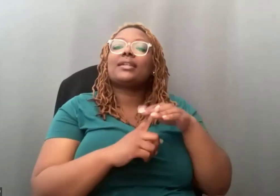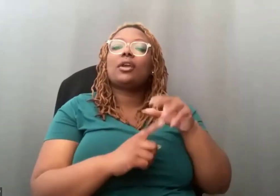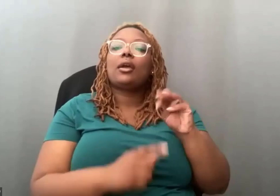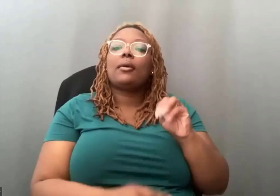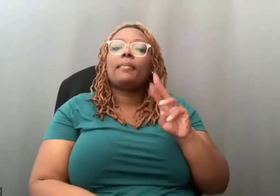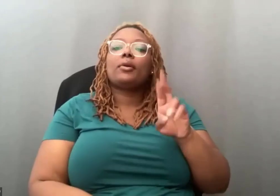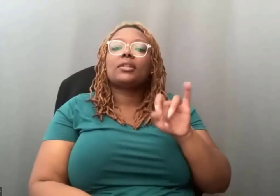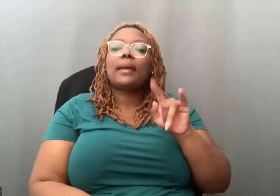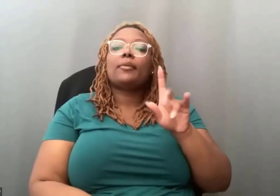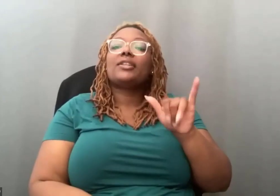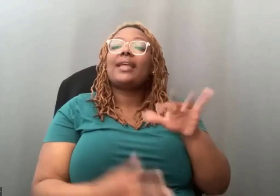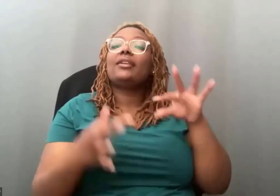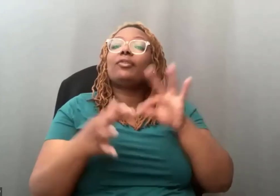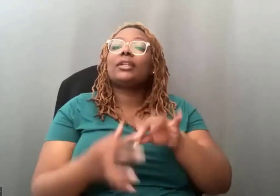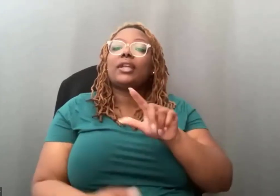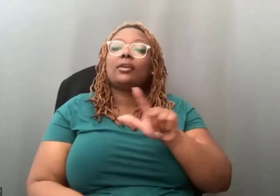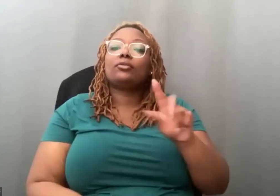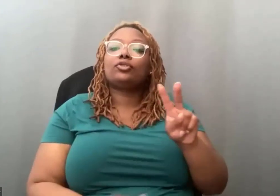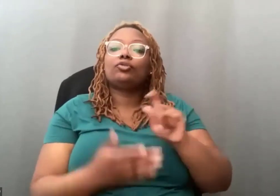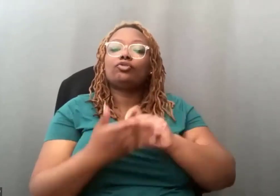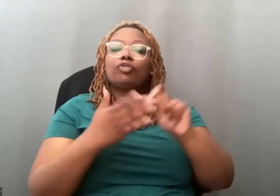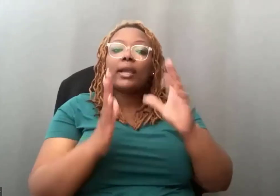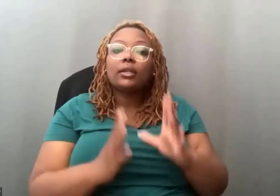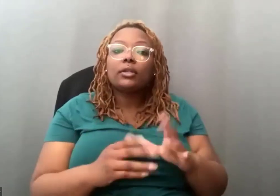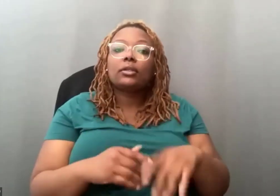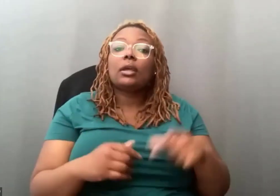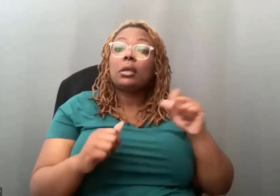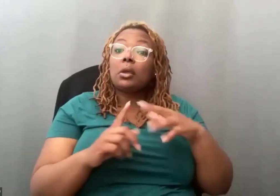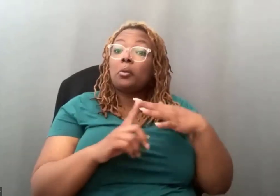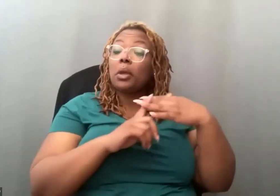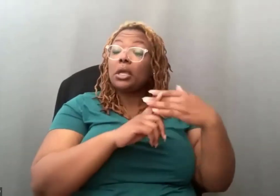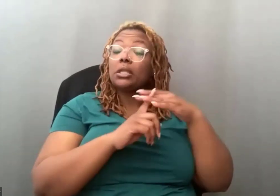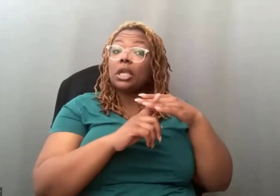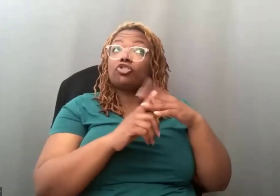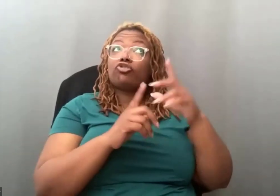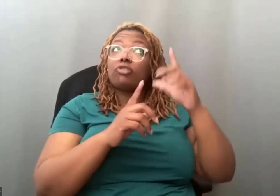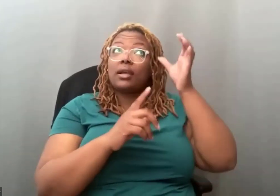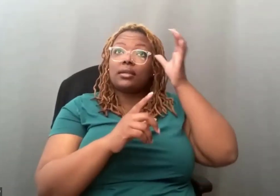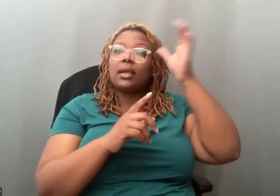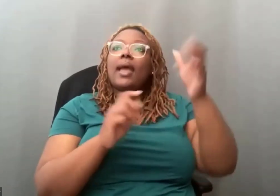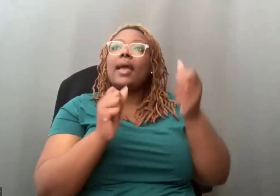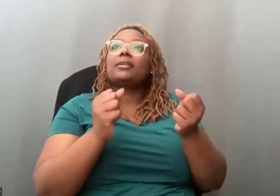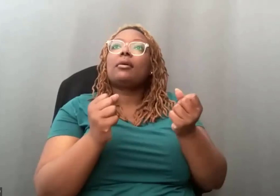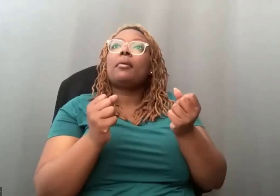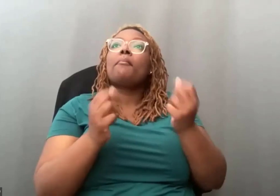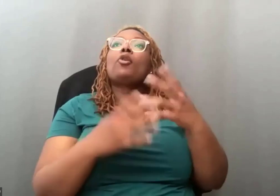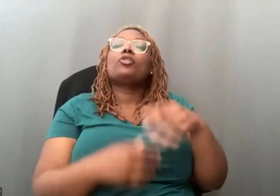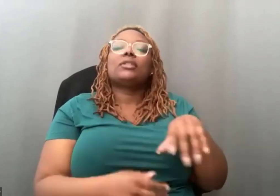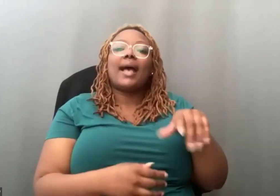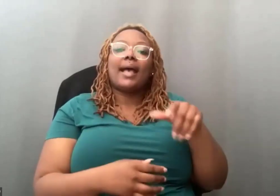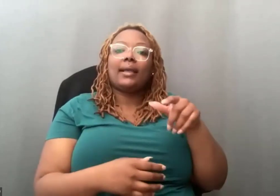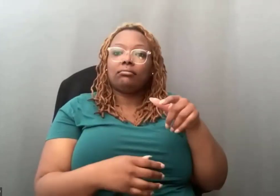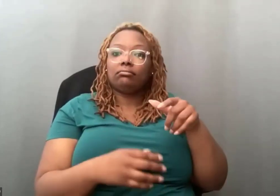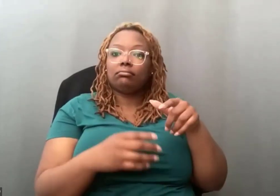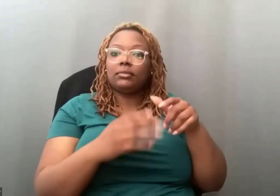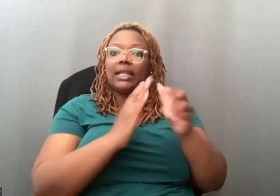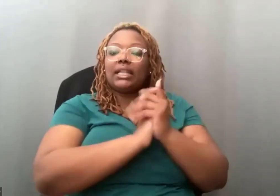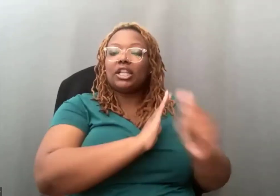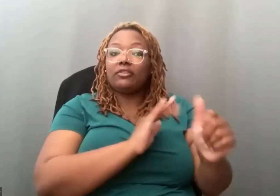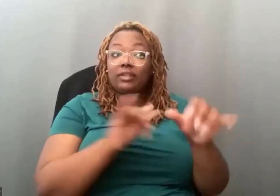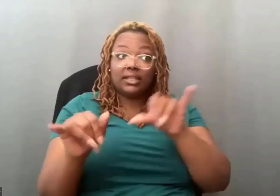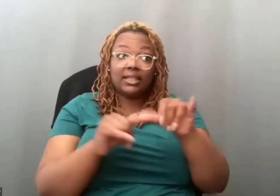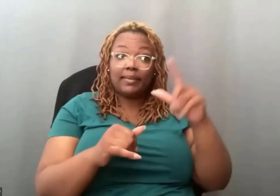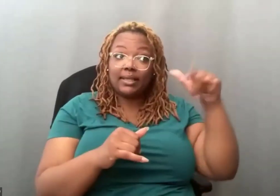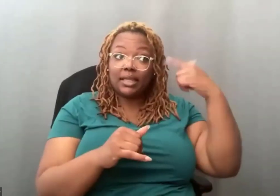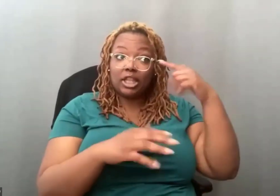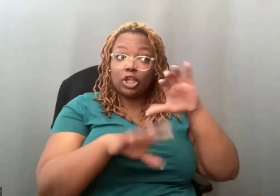to L2 writers? Should we be contextualizing this as multiliteracy instead, as the New London Group does? Where do we